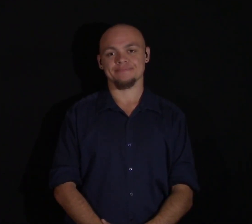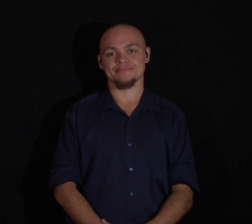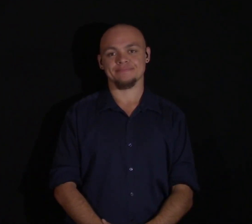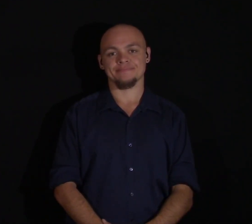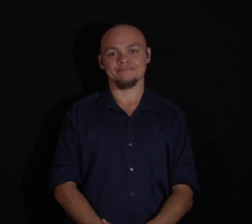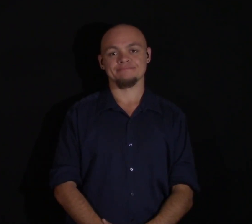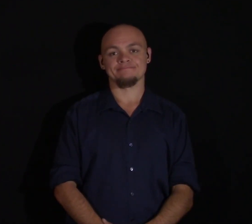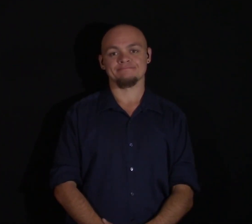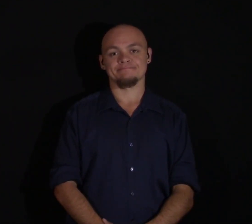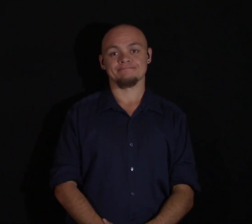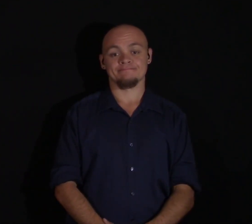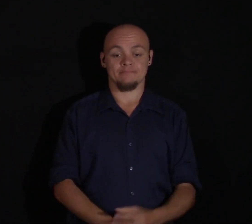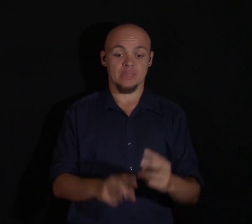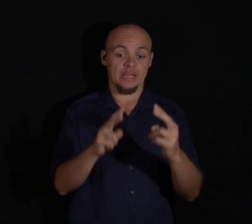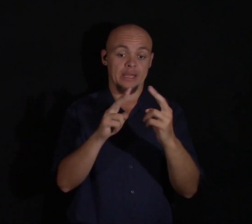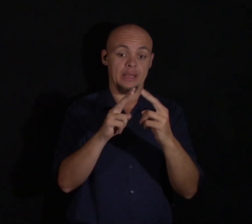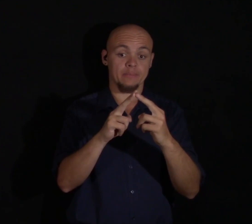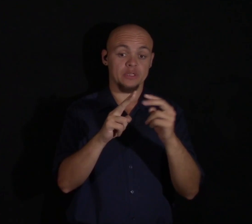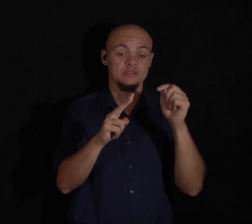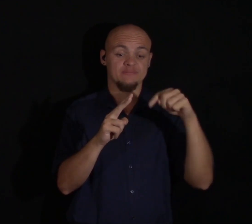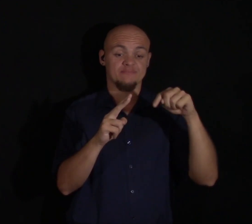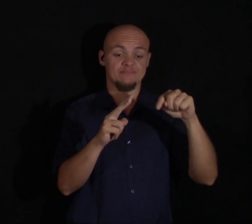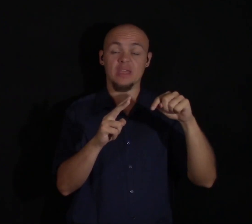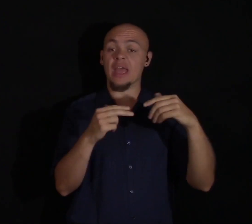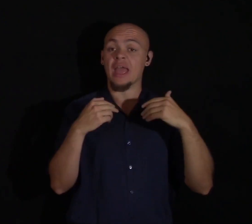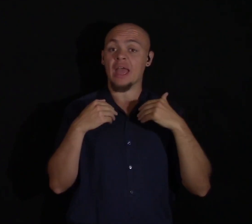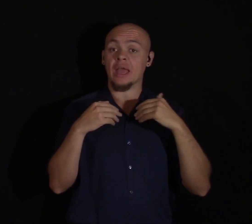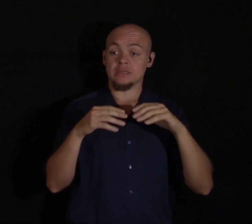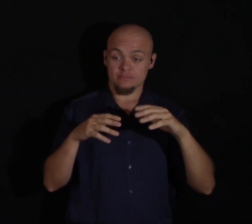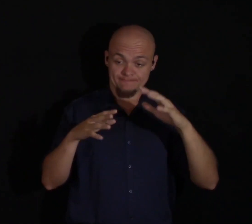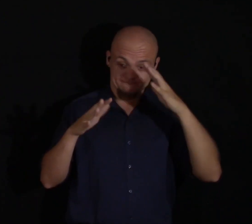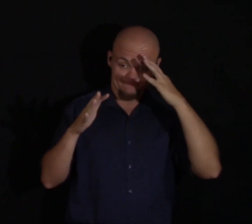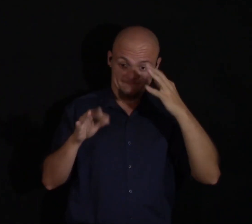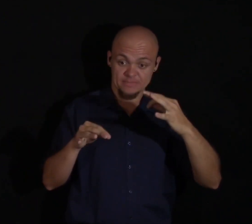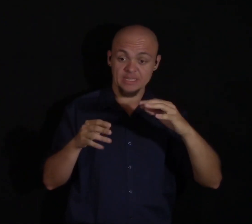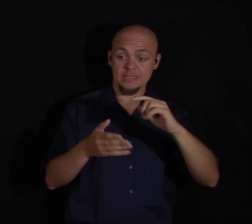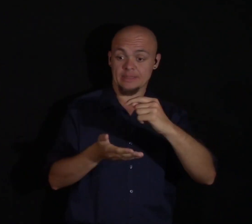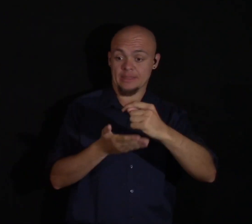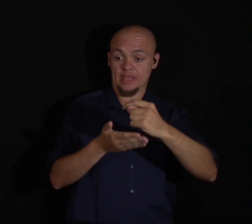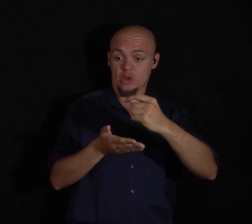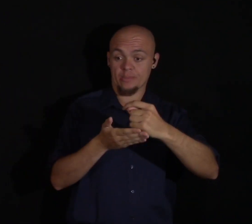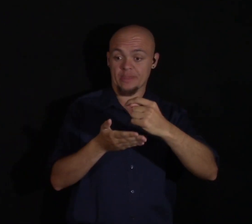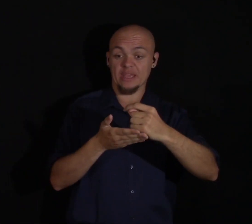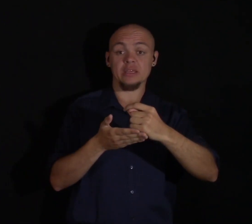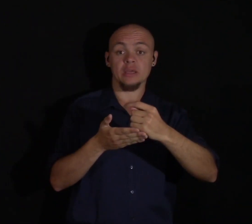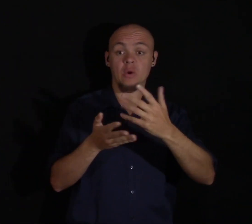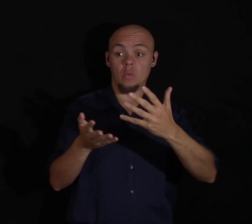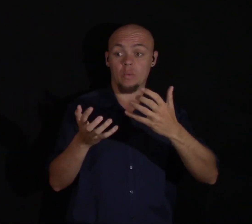By the time couples seek therapy, much of the damage has been done.